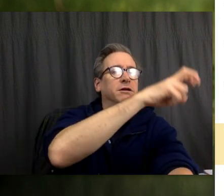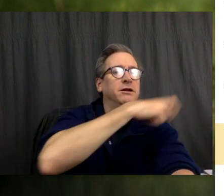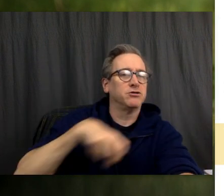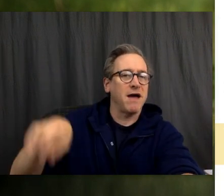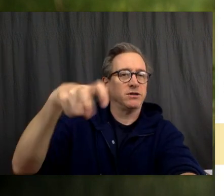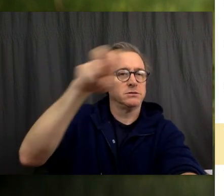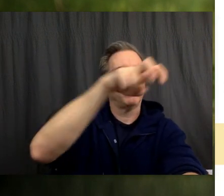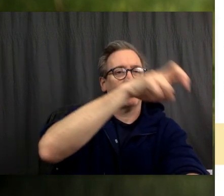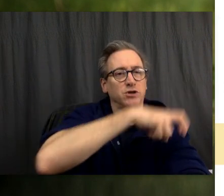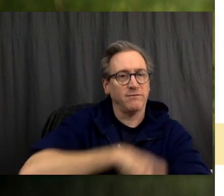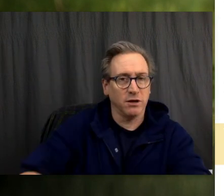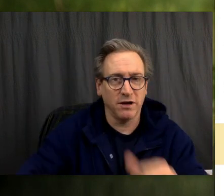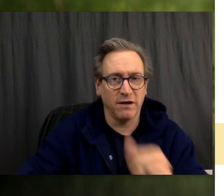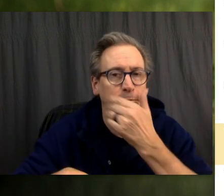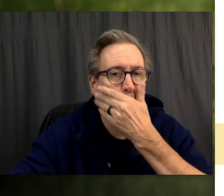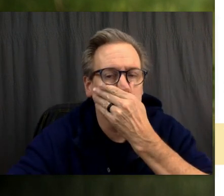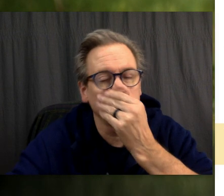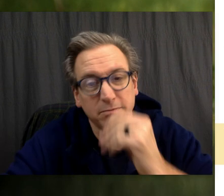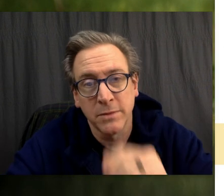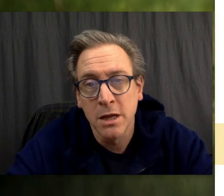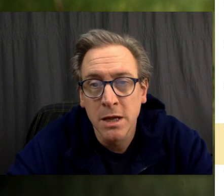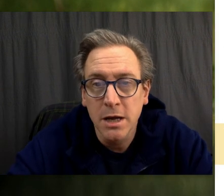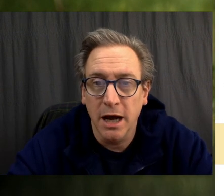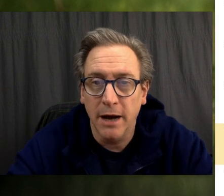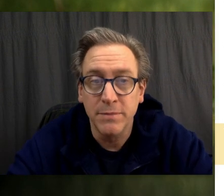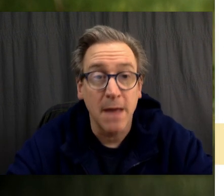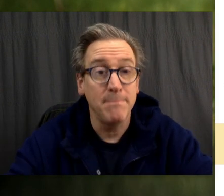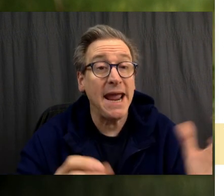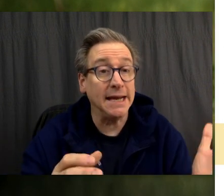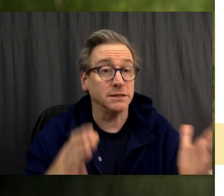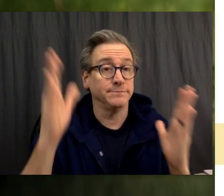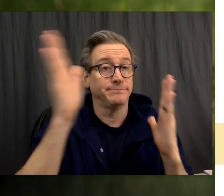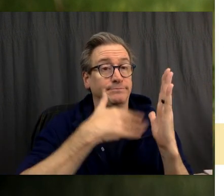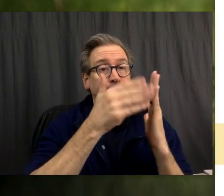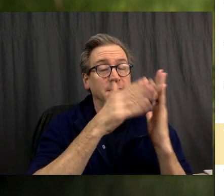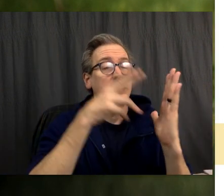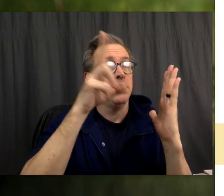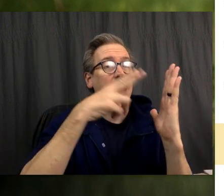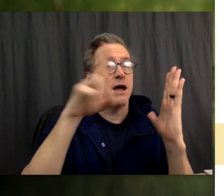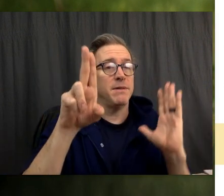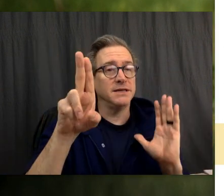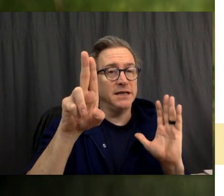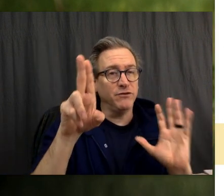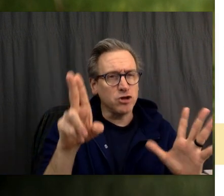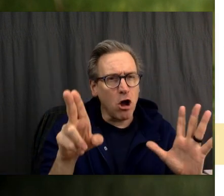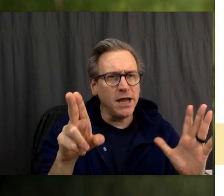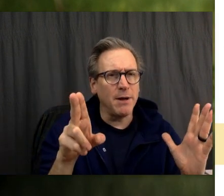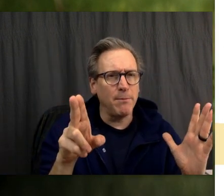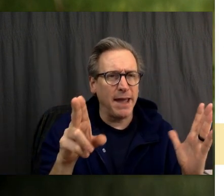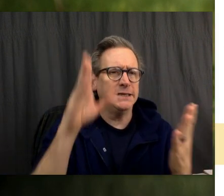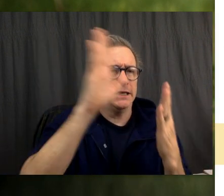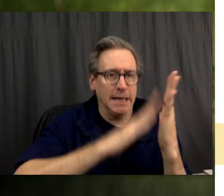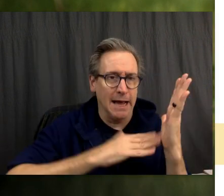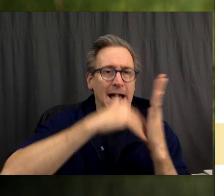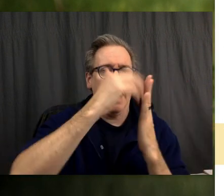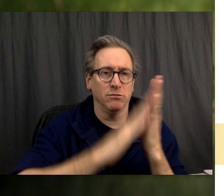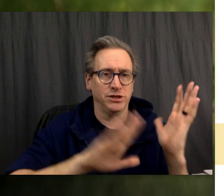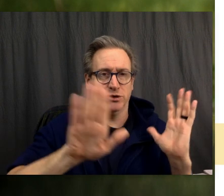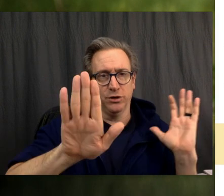here and here. Travel, travel, travel, travel, travel. Paint. If you're talking about painting